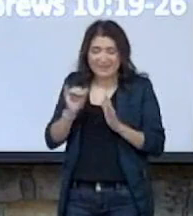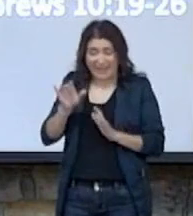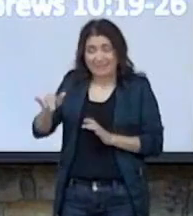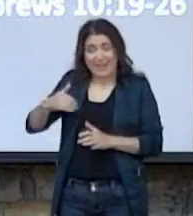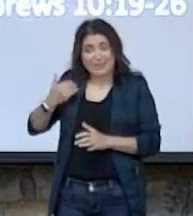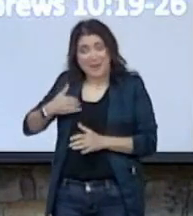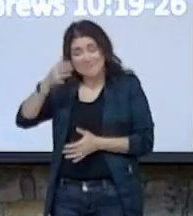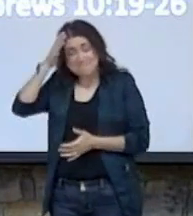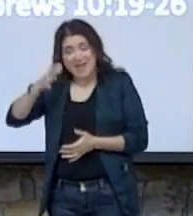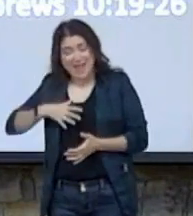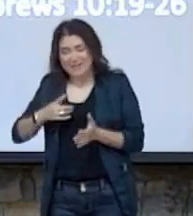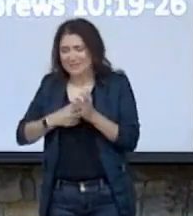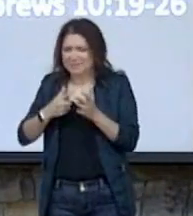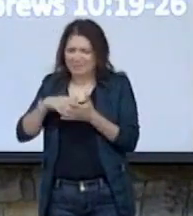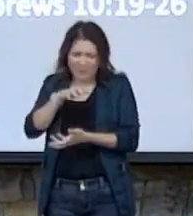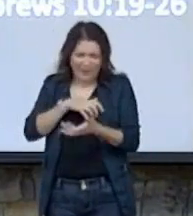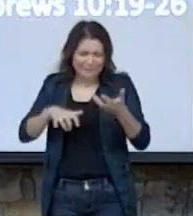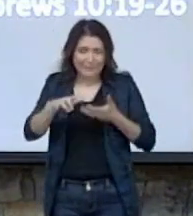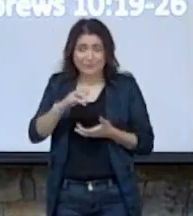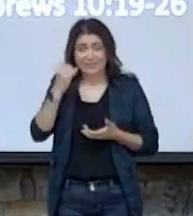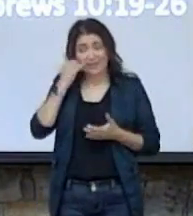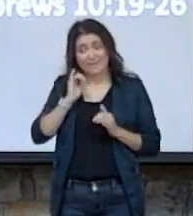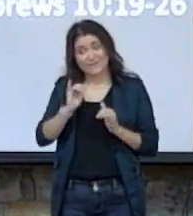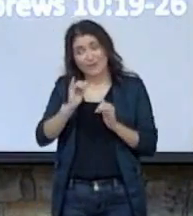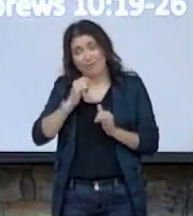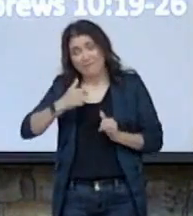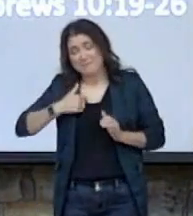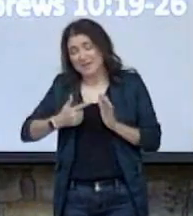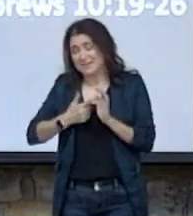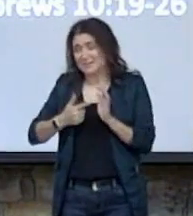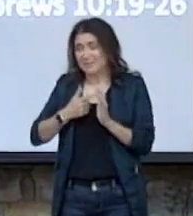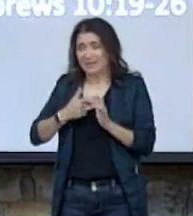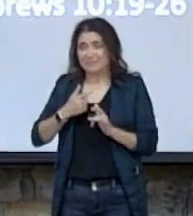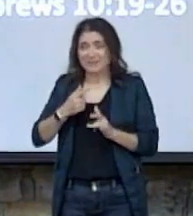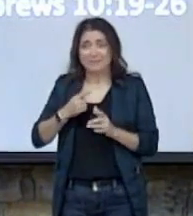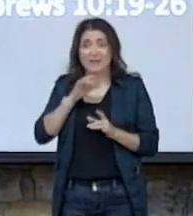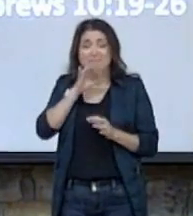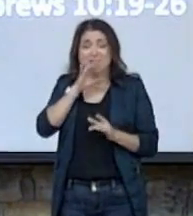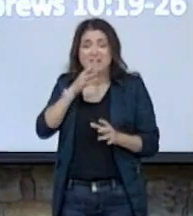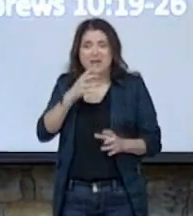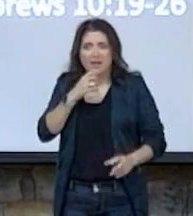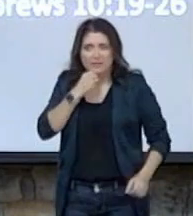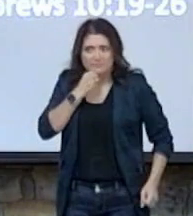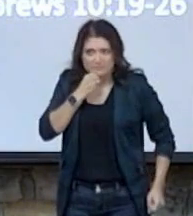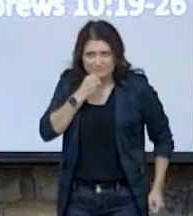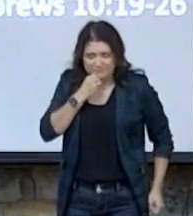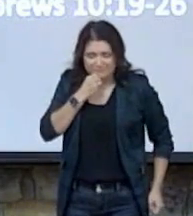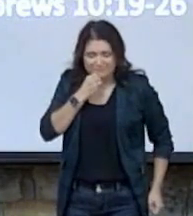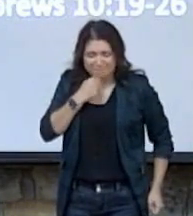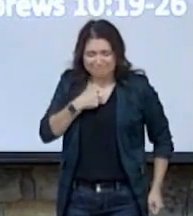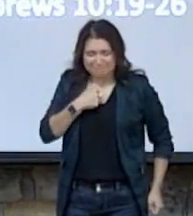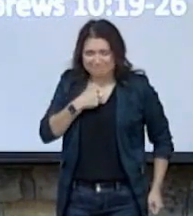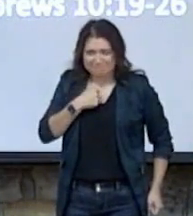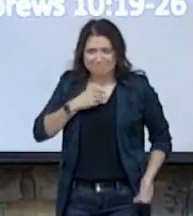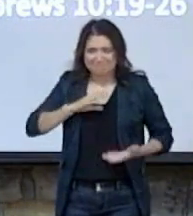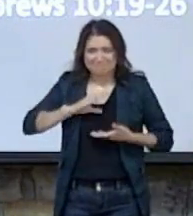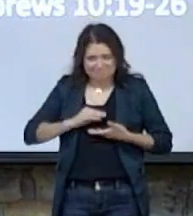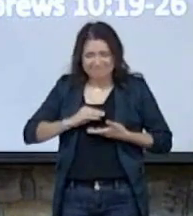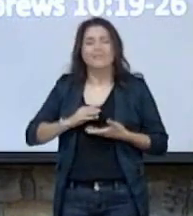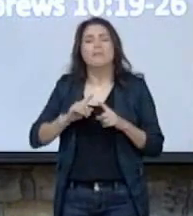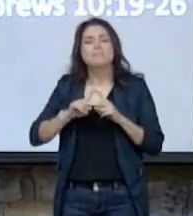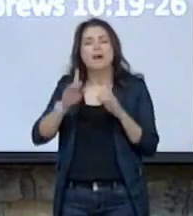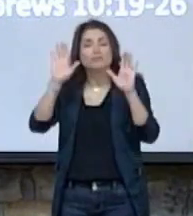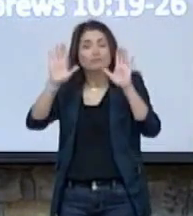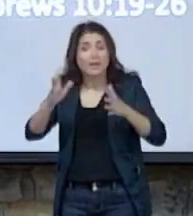just sometimes get confused. And if you're like me, sometimes you just put your foot in your mouth trying to say something encouraging. But here's the great